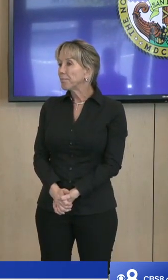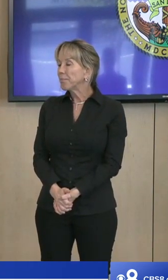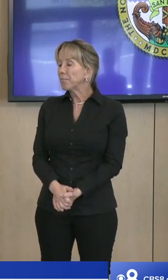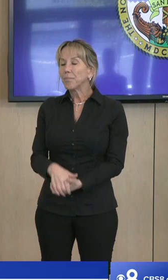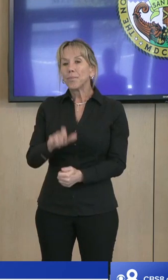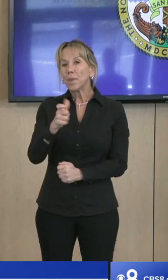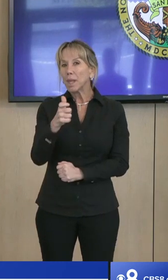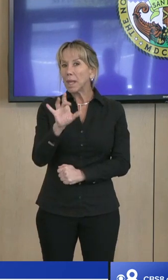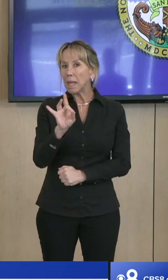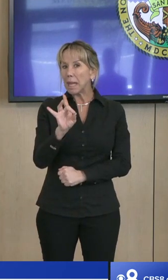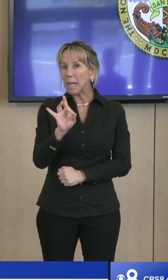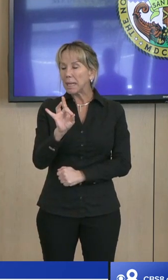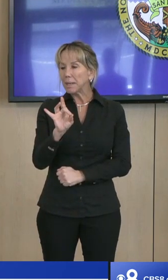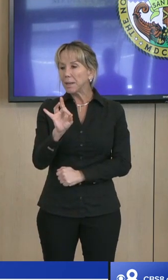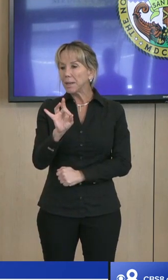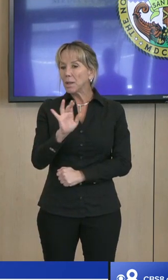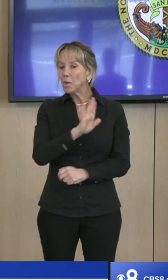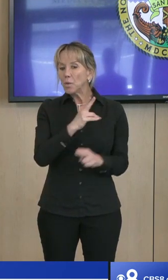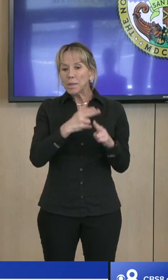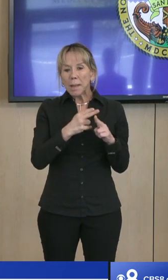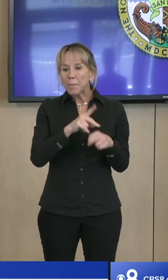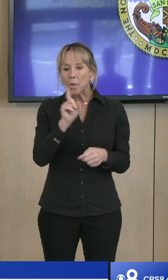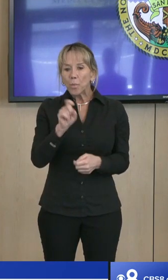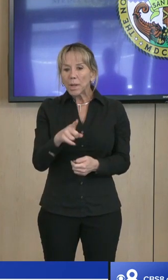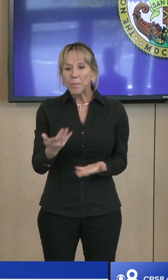Channel 8, please state your name and question.